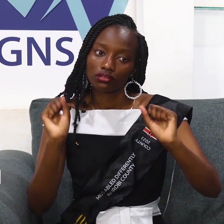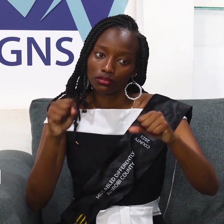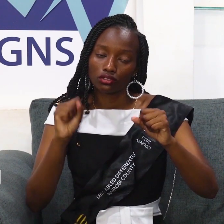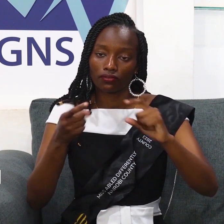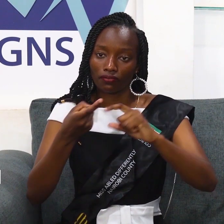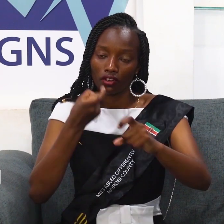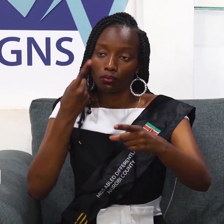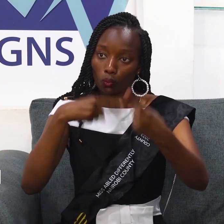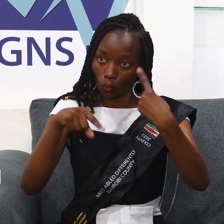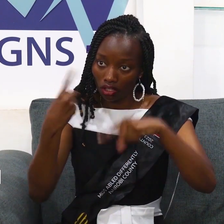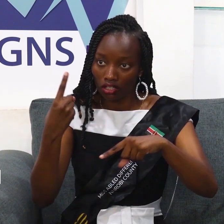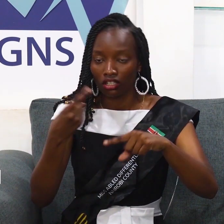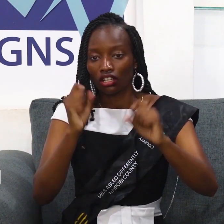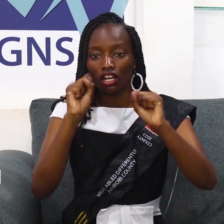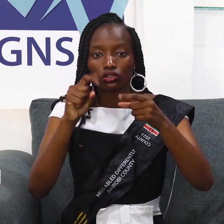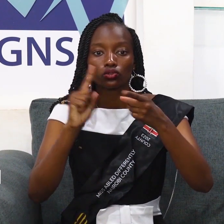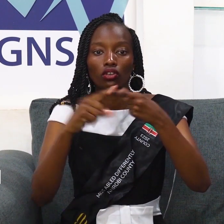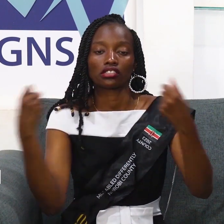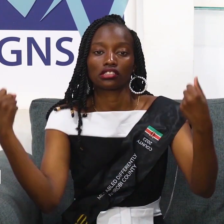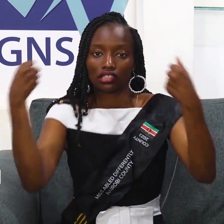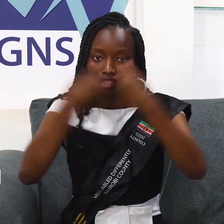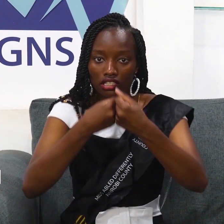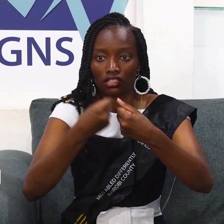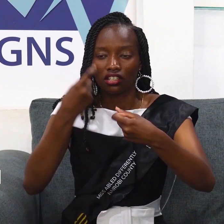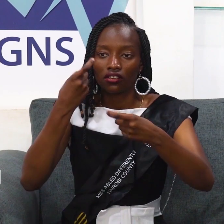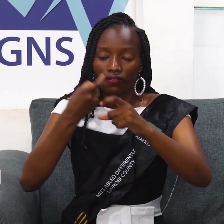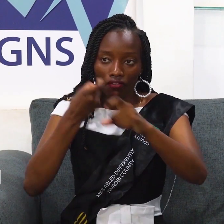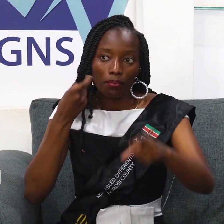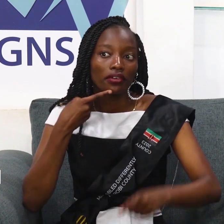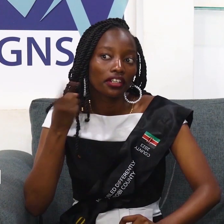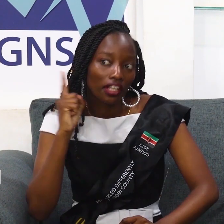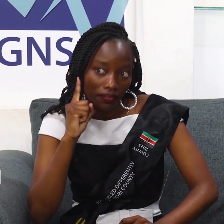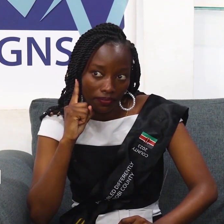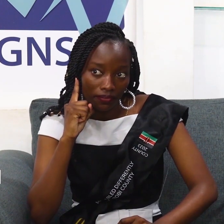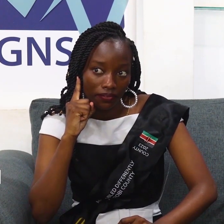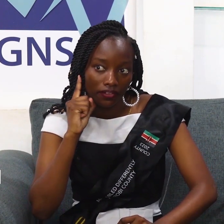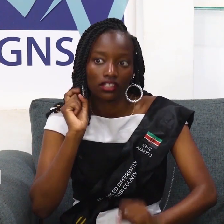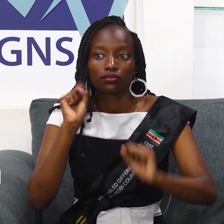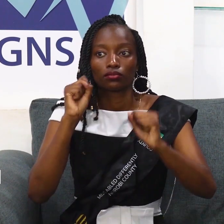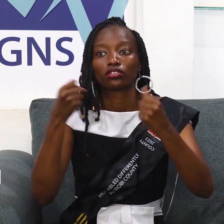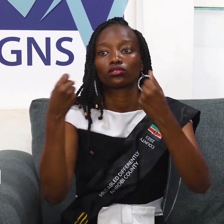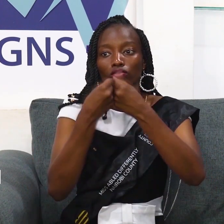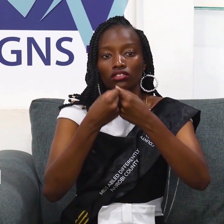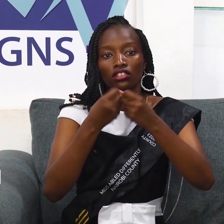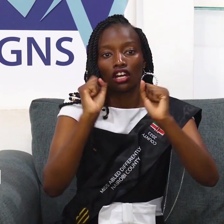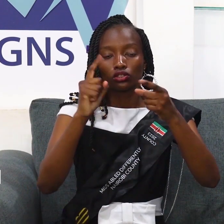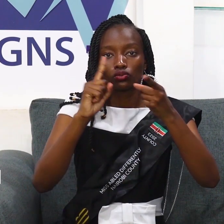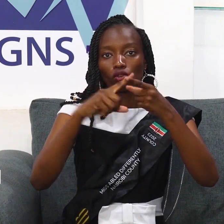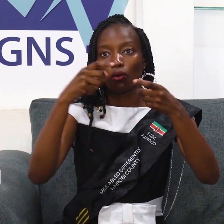title that I have, I really knew that if I won, I will be representing